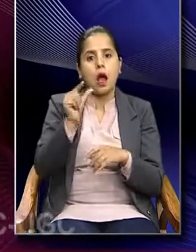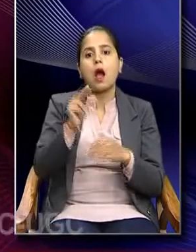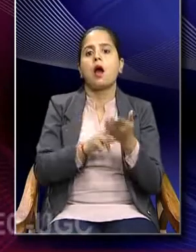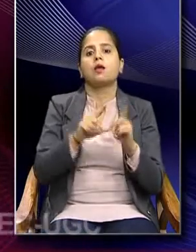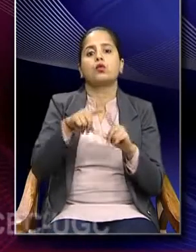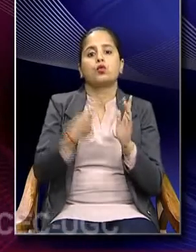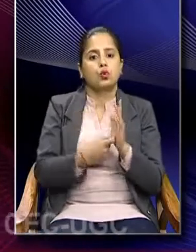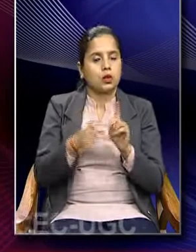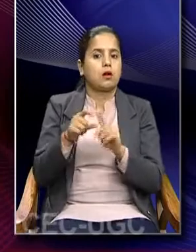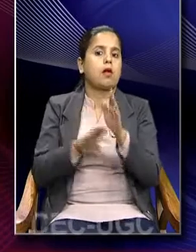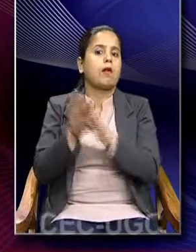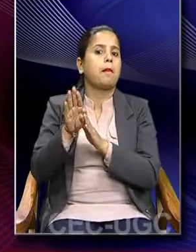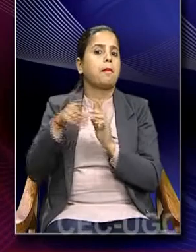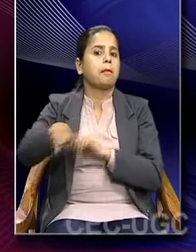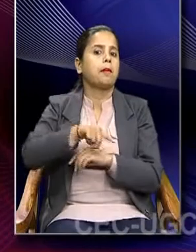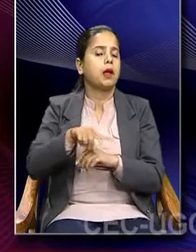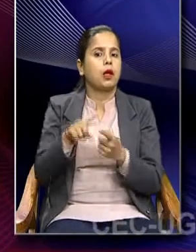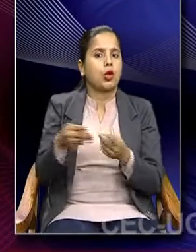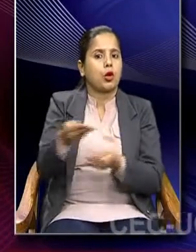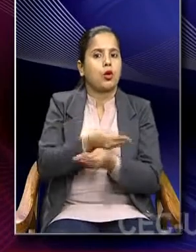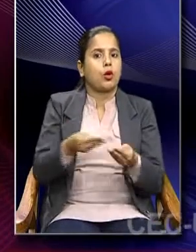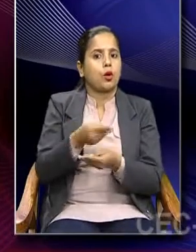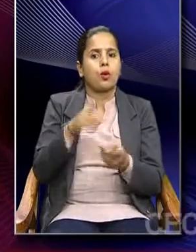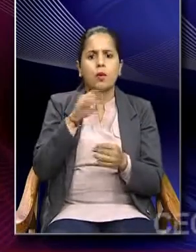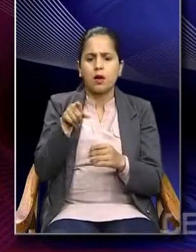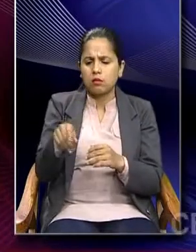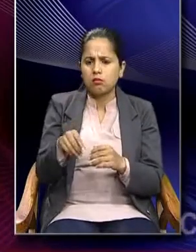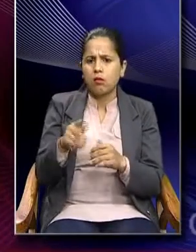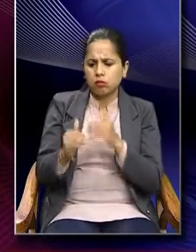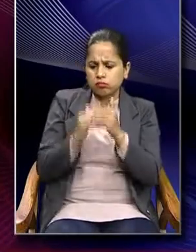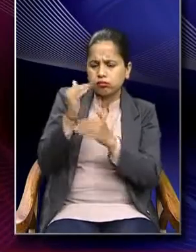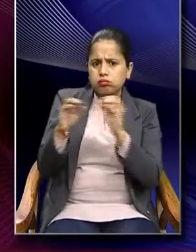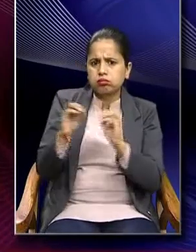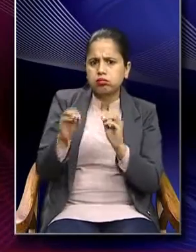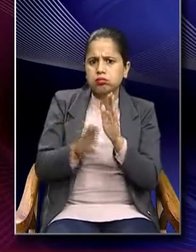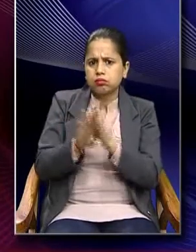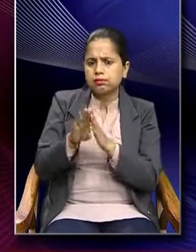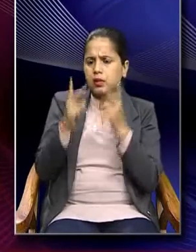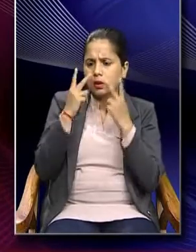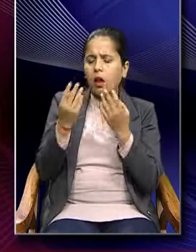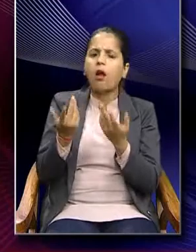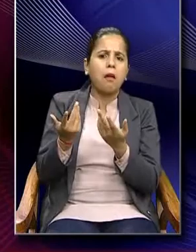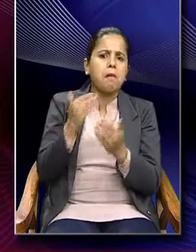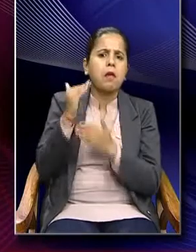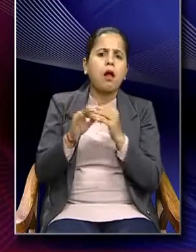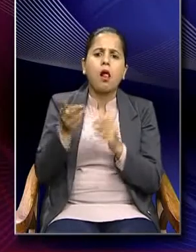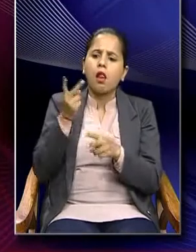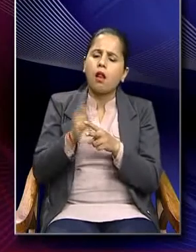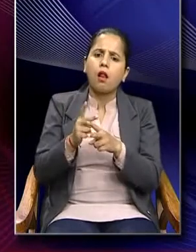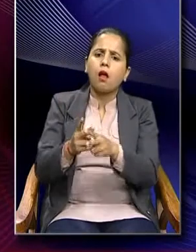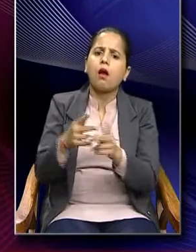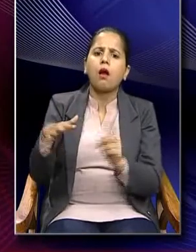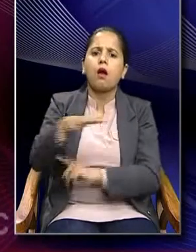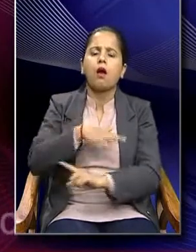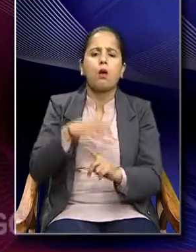economies, they are not able to improve themselves or improve their economic output because of the conditions